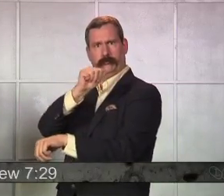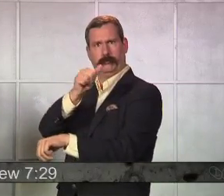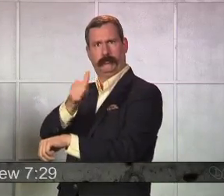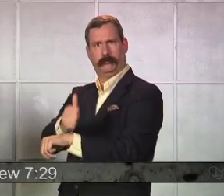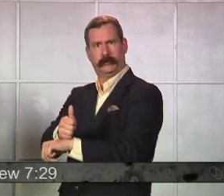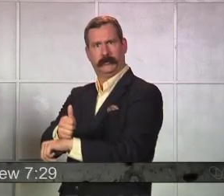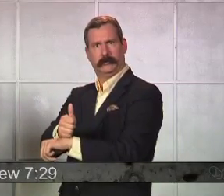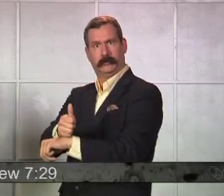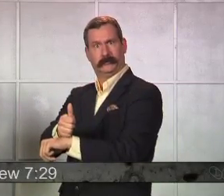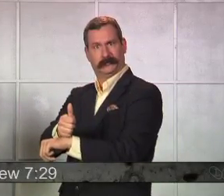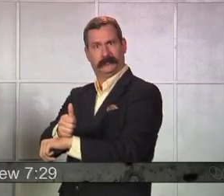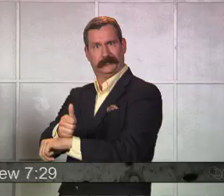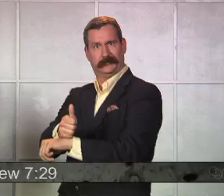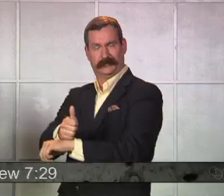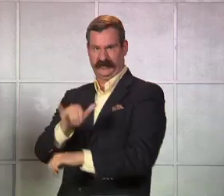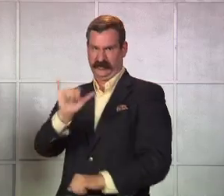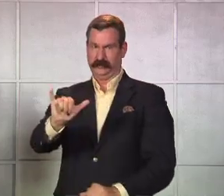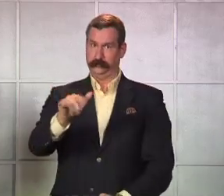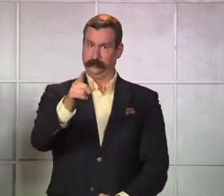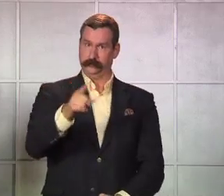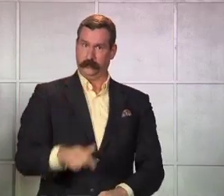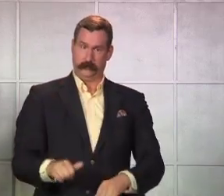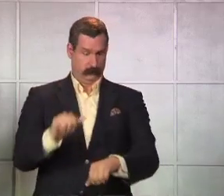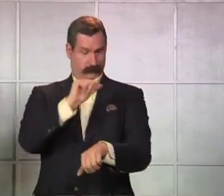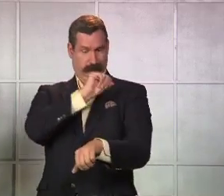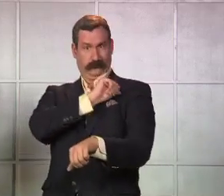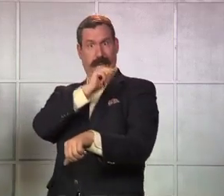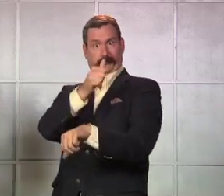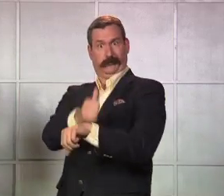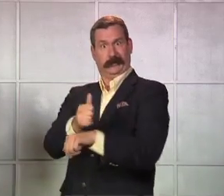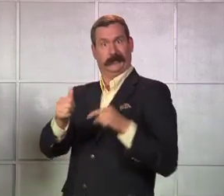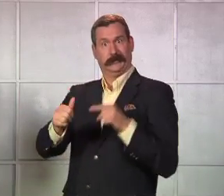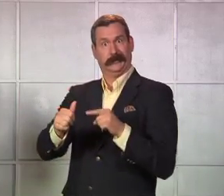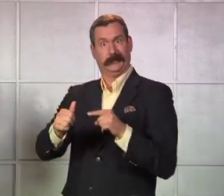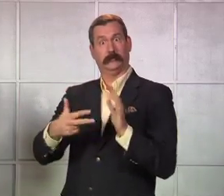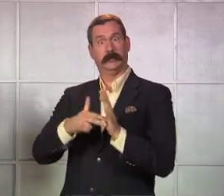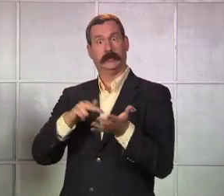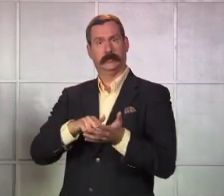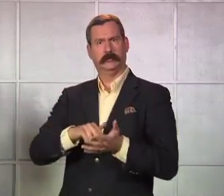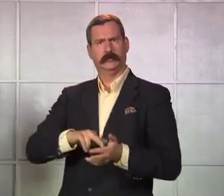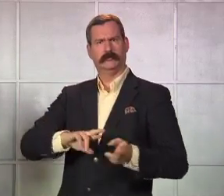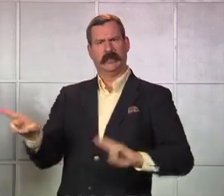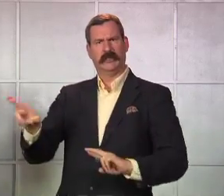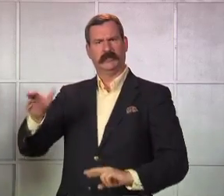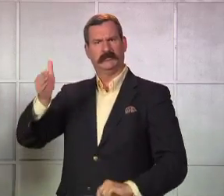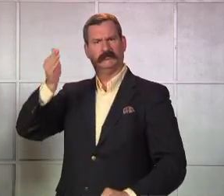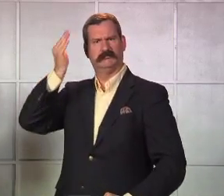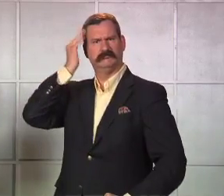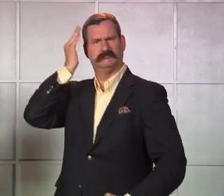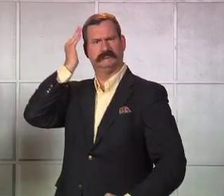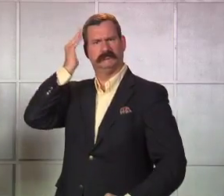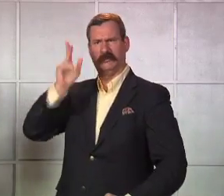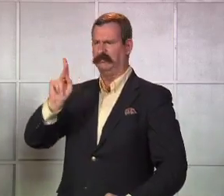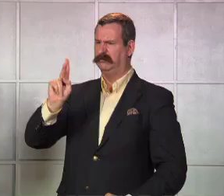Teaching with authority means that you are prepared and have